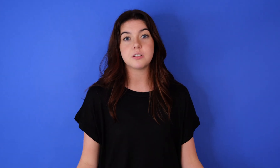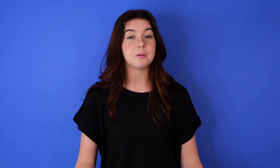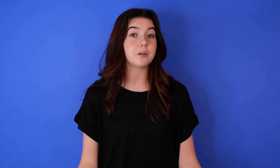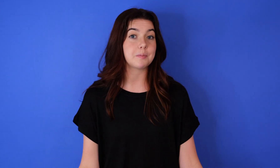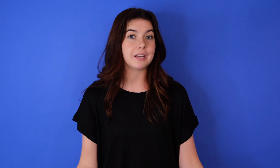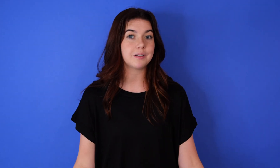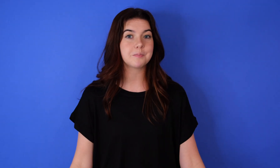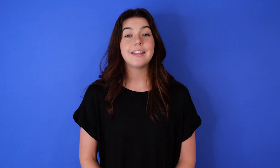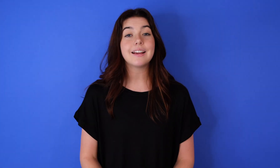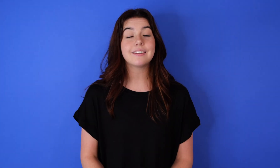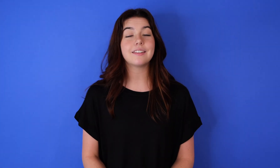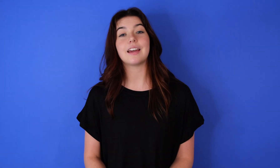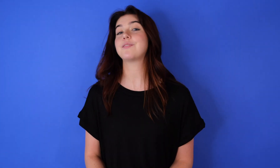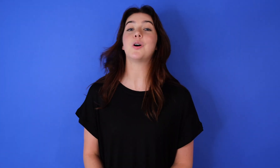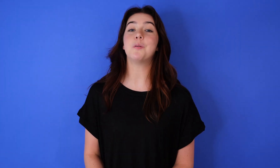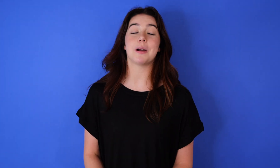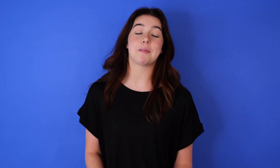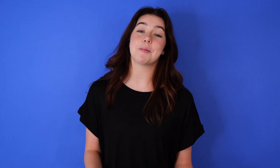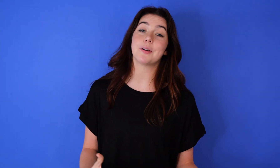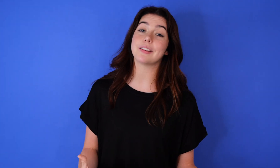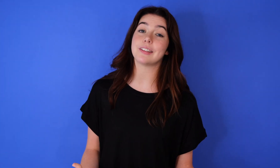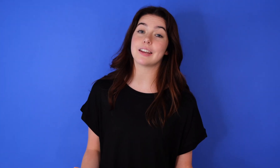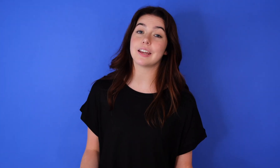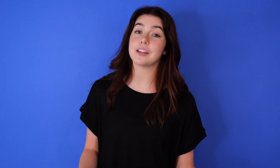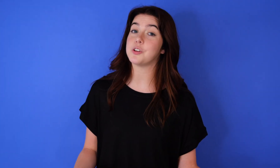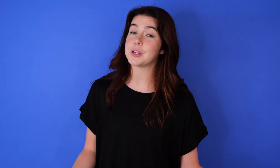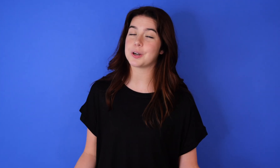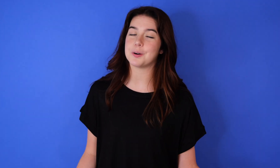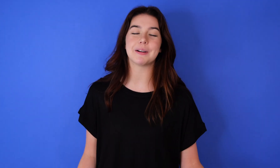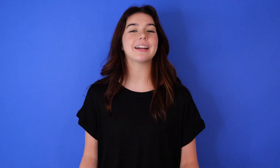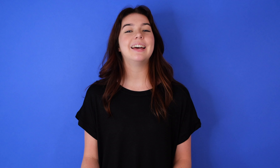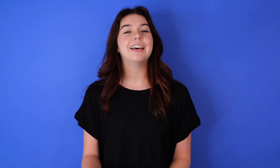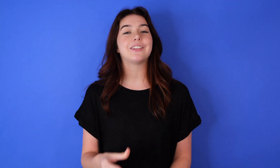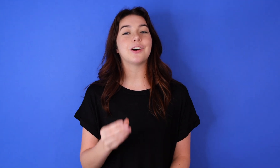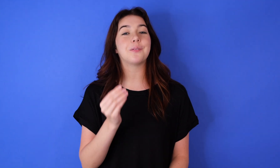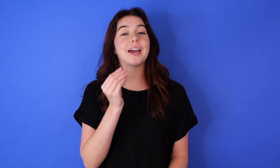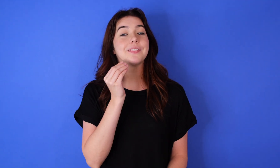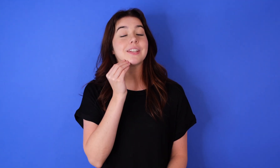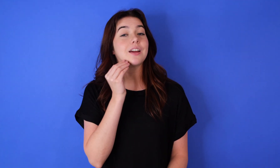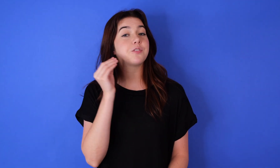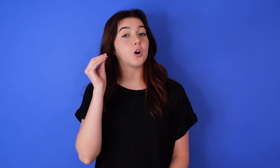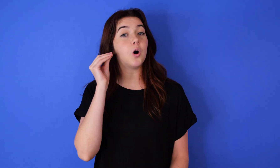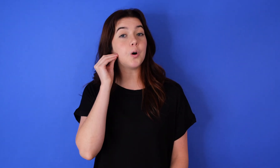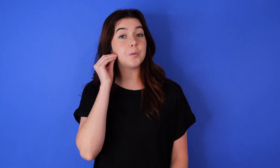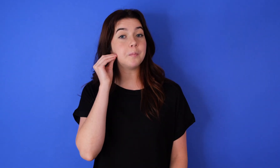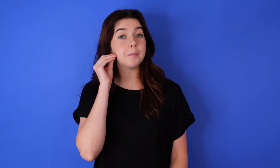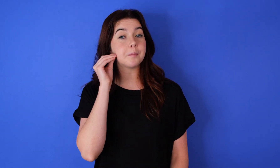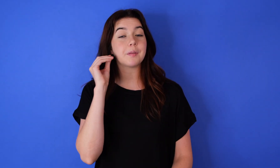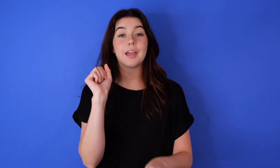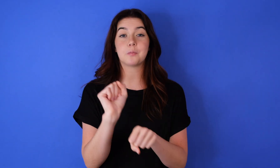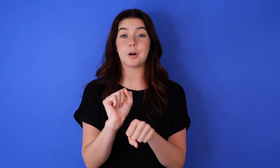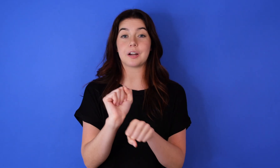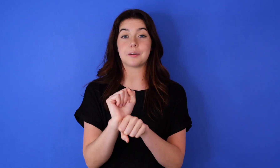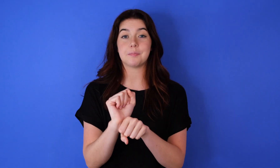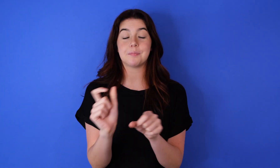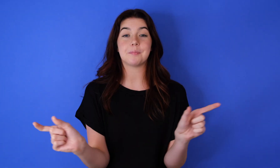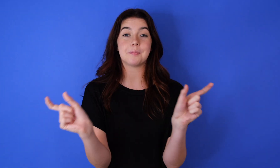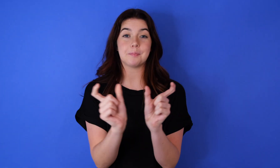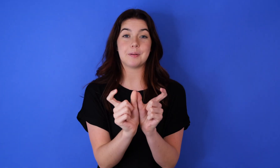being repeated. Next is a sign for homework. Maybe you're studying and doing your homework. So we have the sign for home and work put